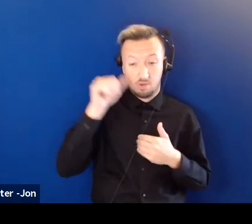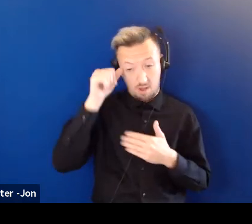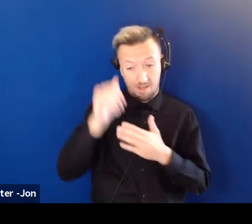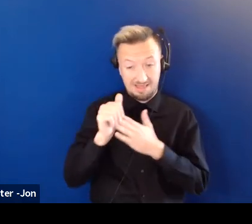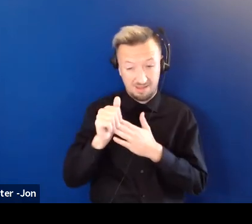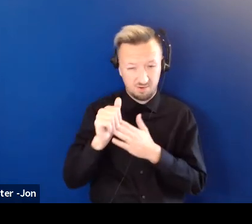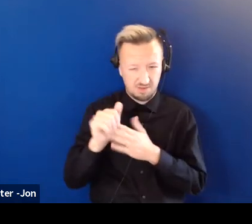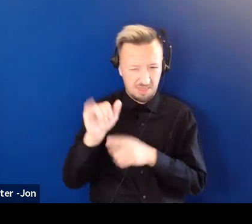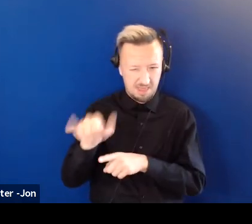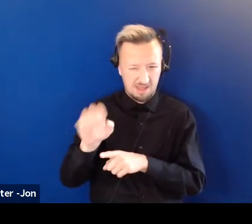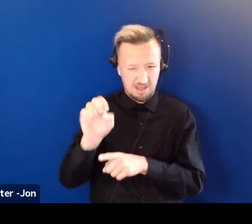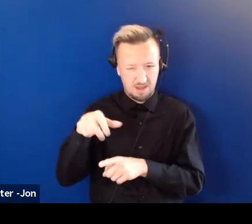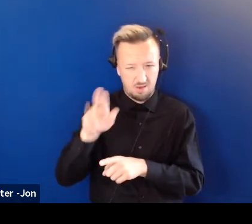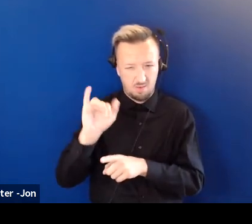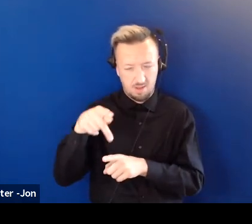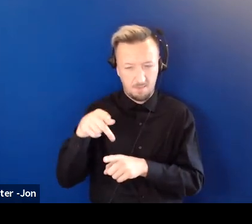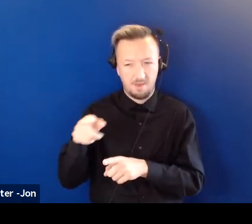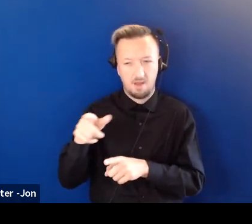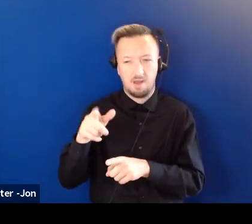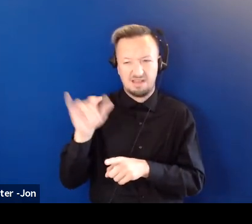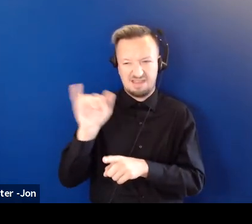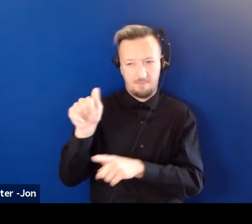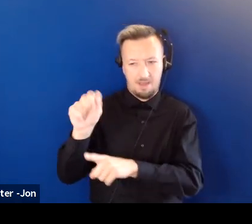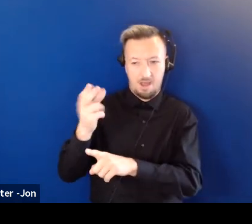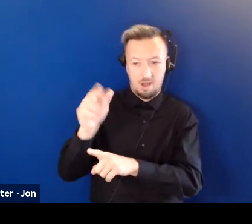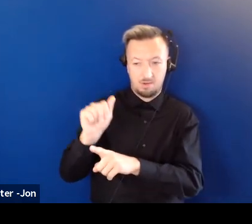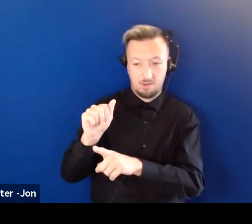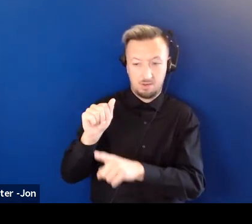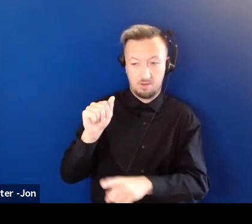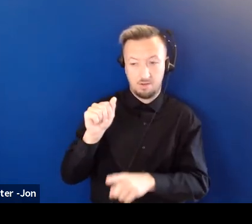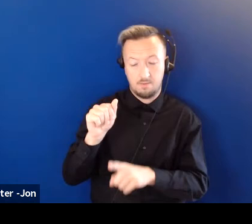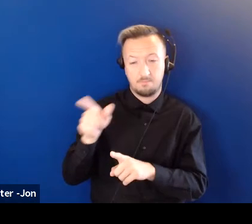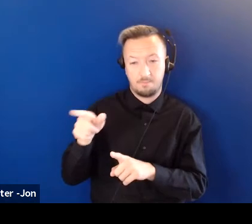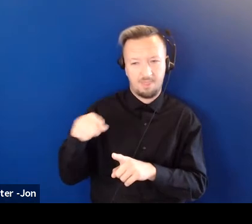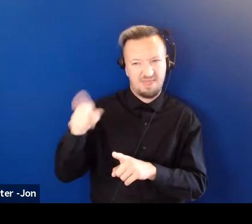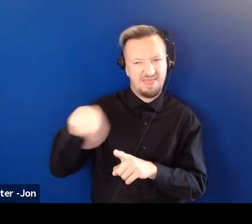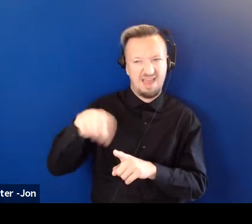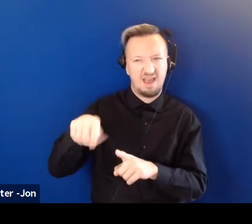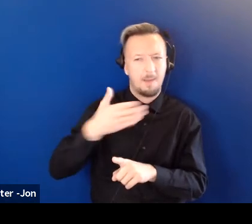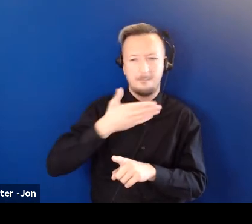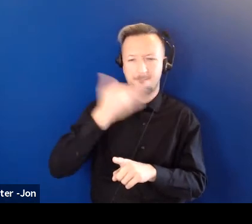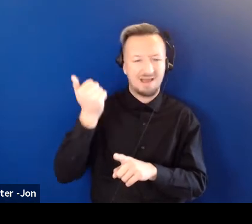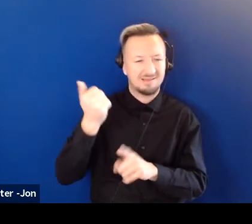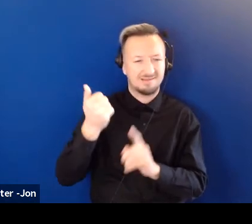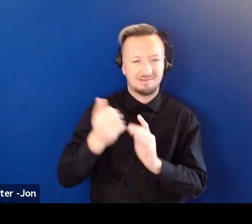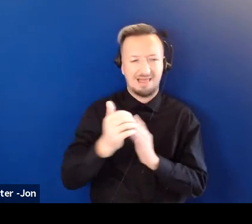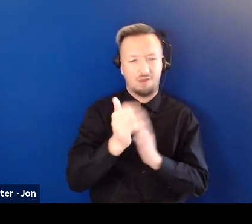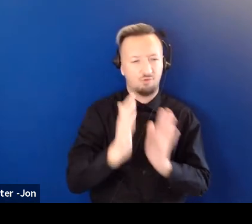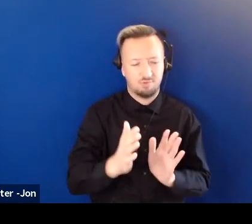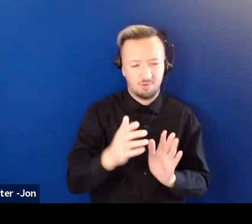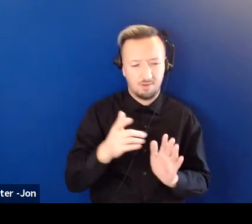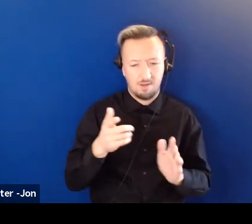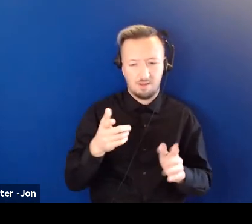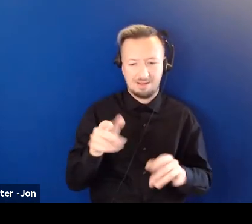and her other fellow staff are the best ones to lead this, because they are a little bit more